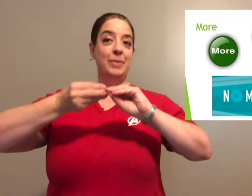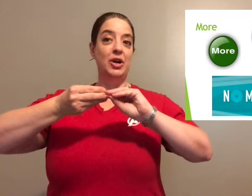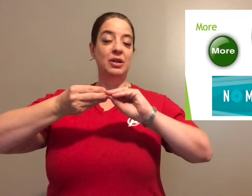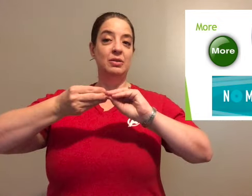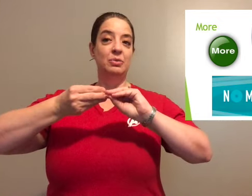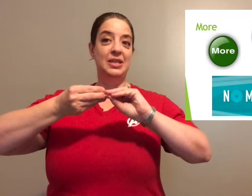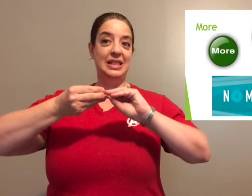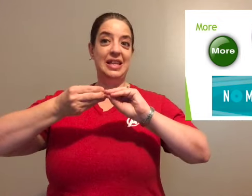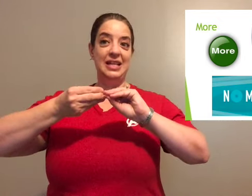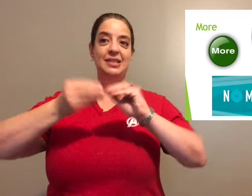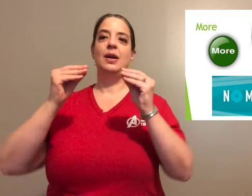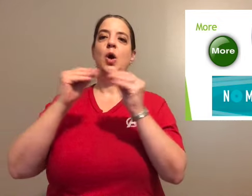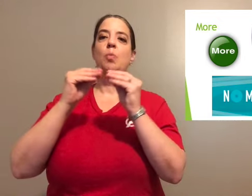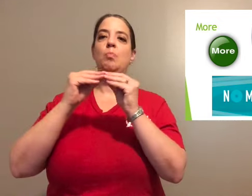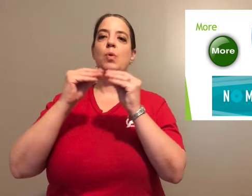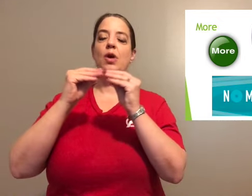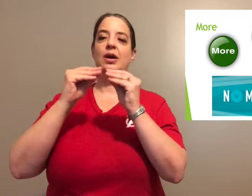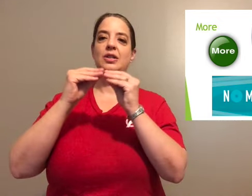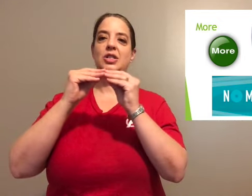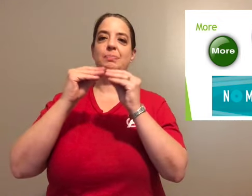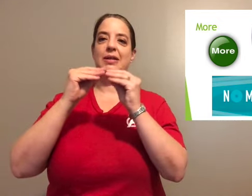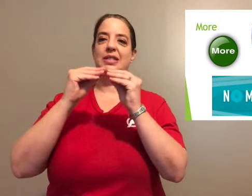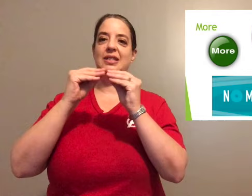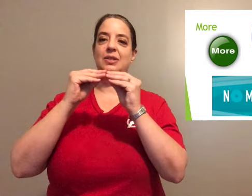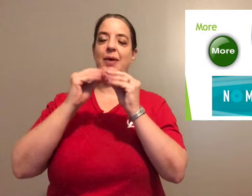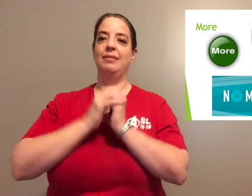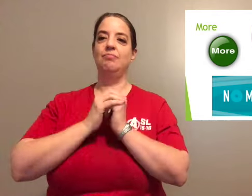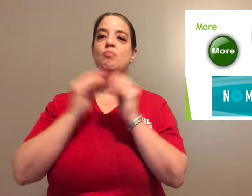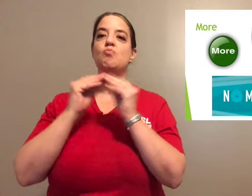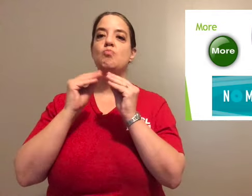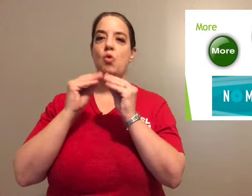Number did this. More just bounces this way. More.